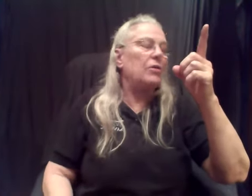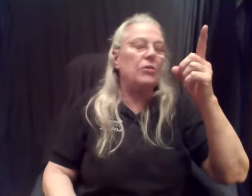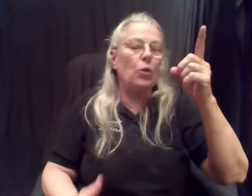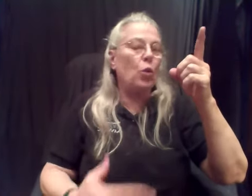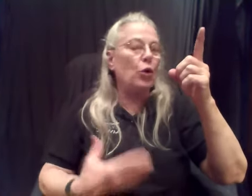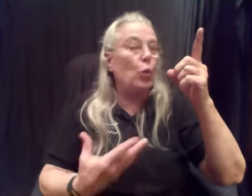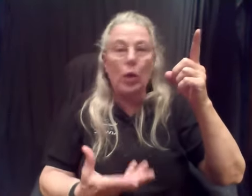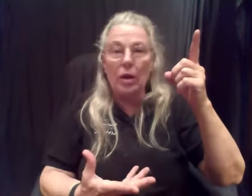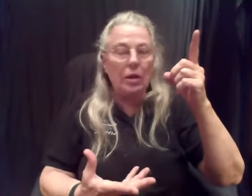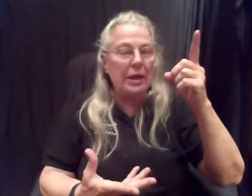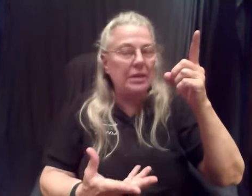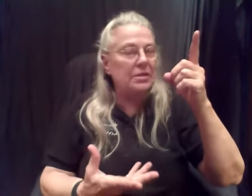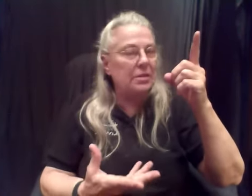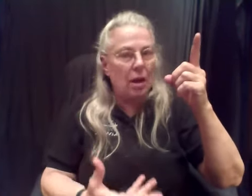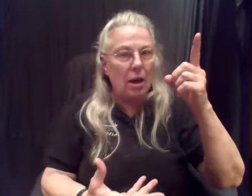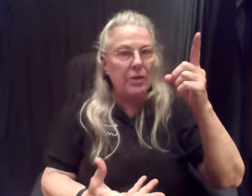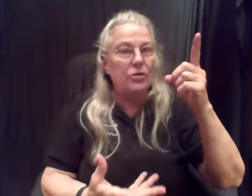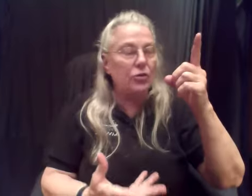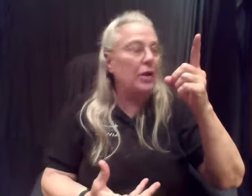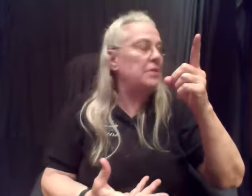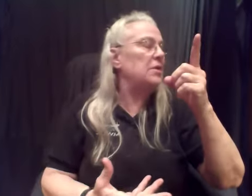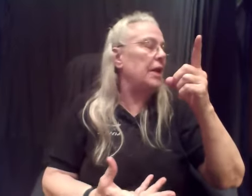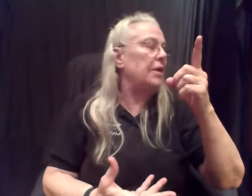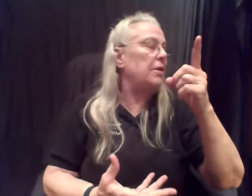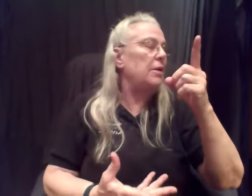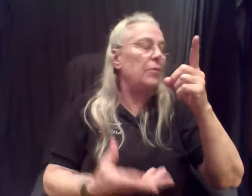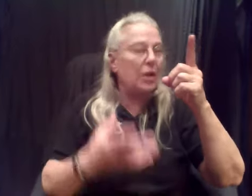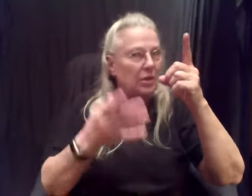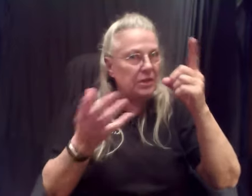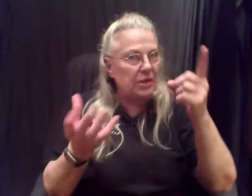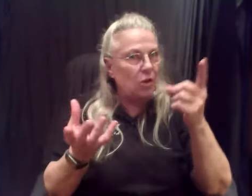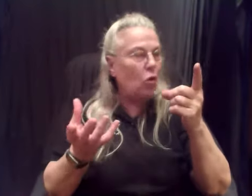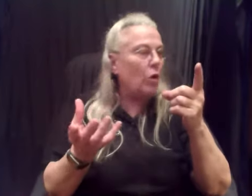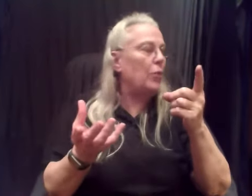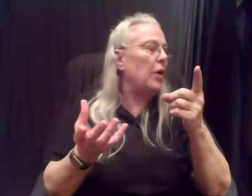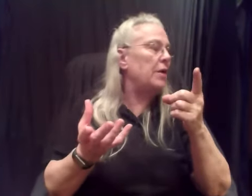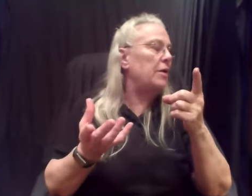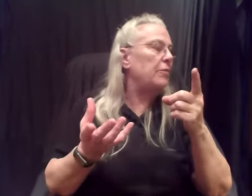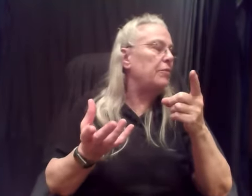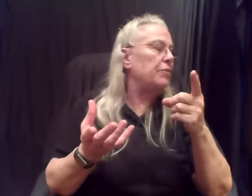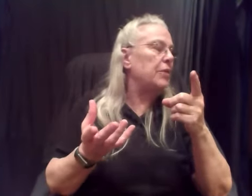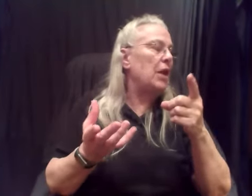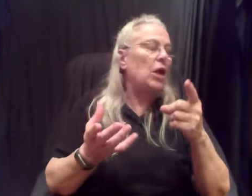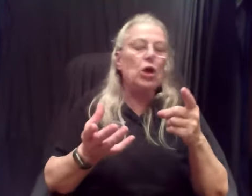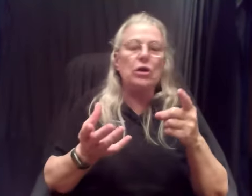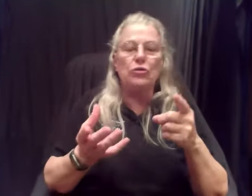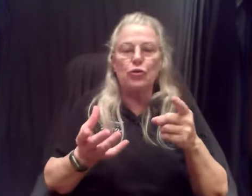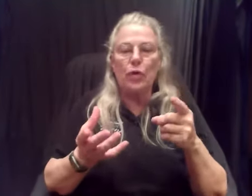The word will is not translated because it's incorporated.